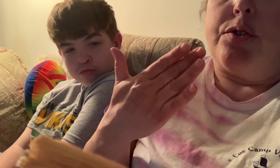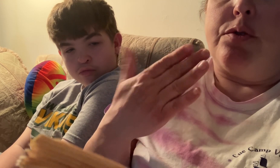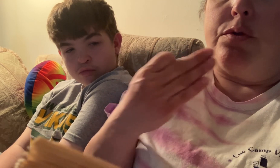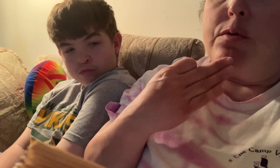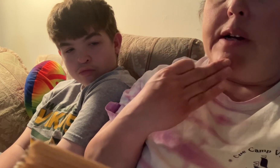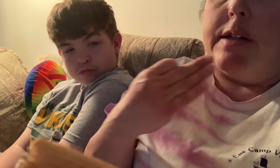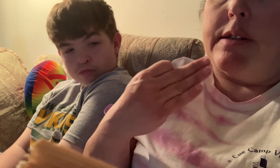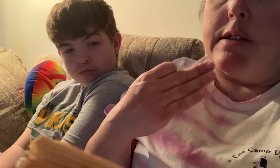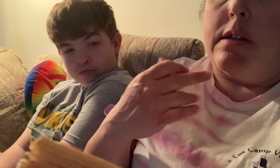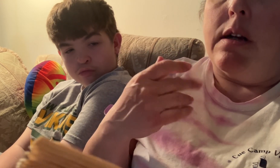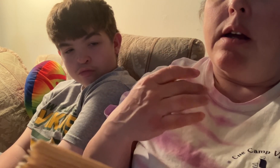Mistress